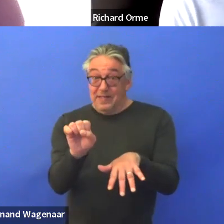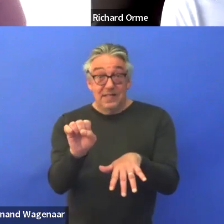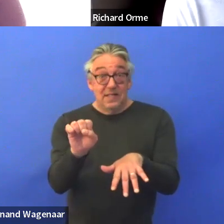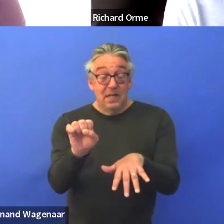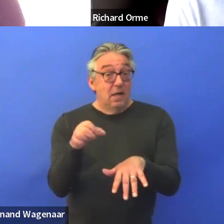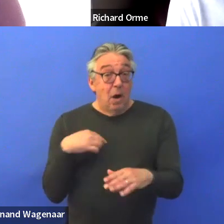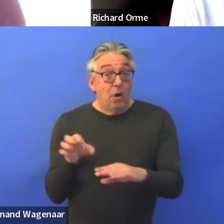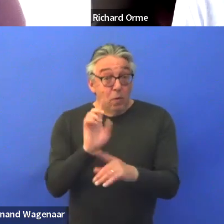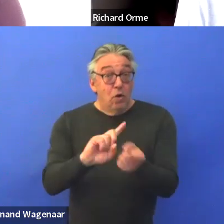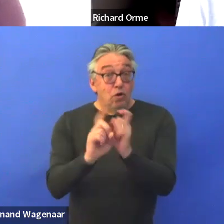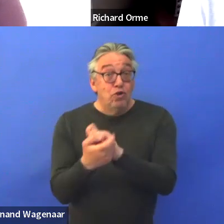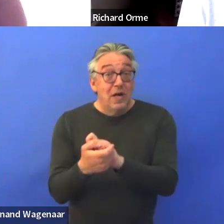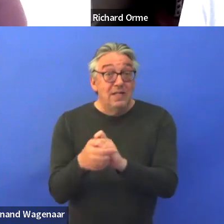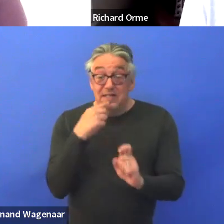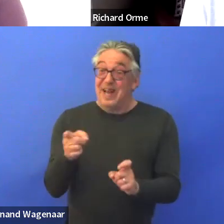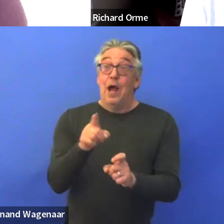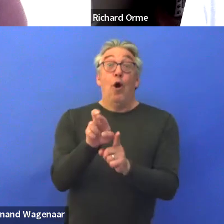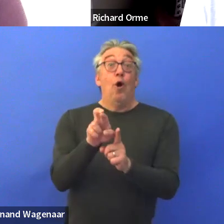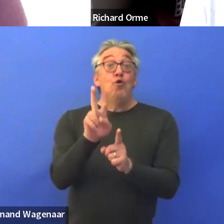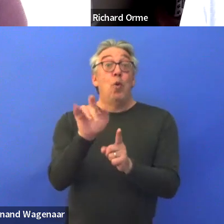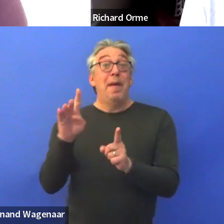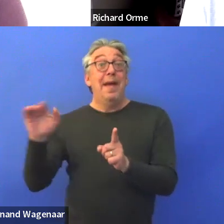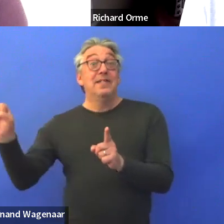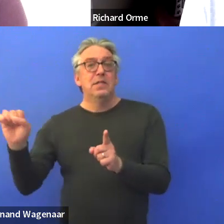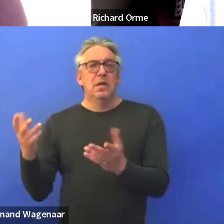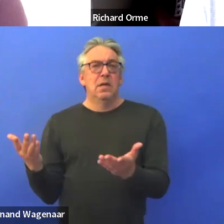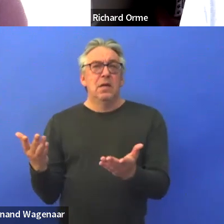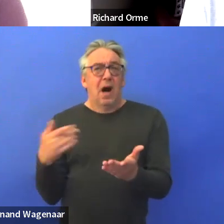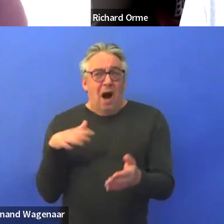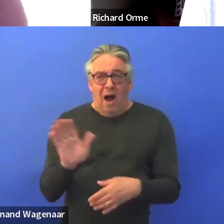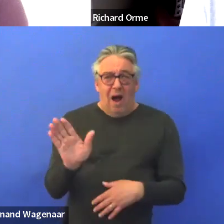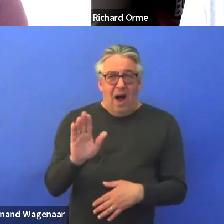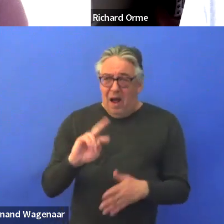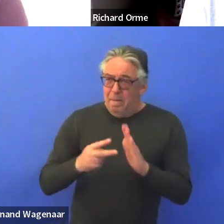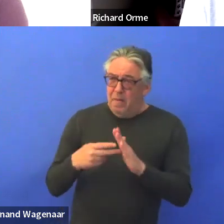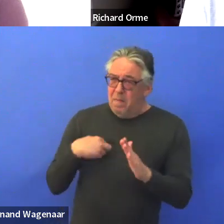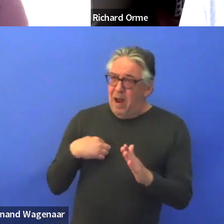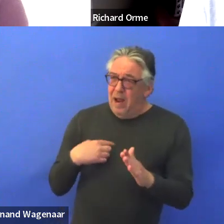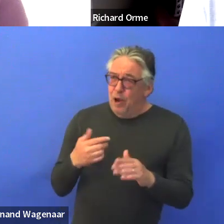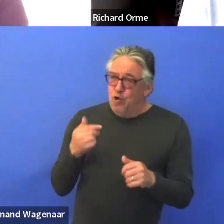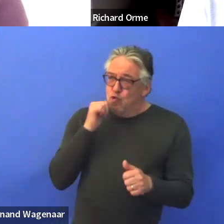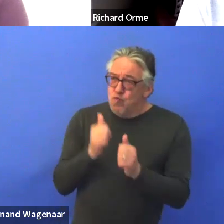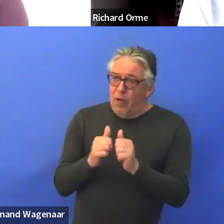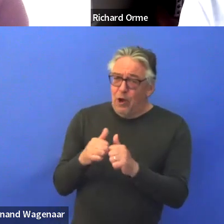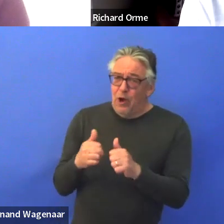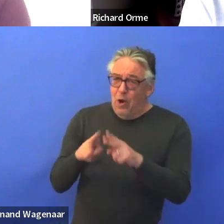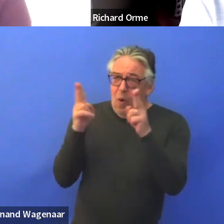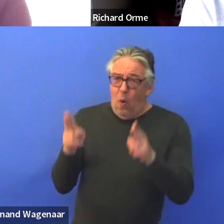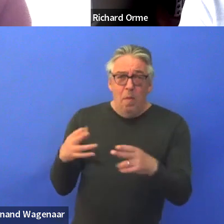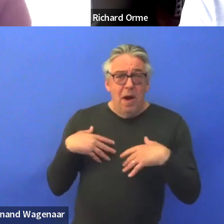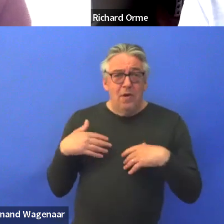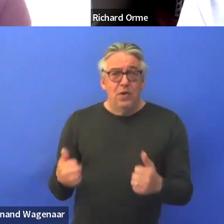Indian currency. There are techniques for publishers to be able to explain how a word should be published, so it should